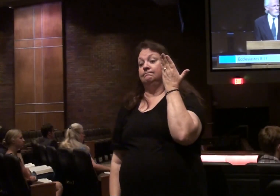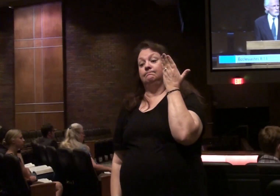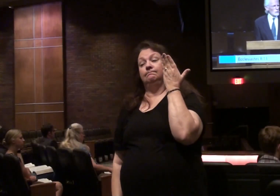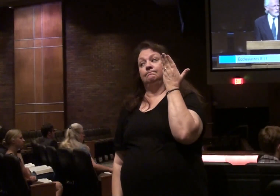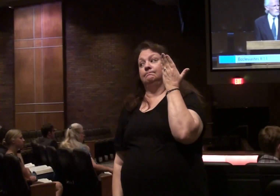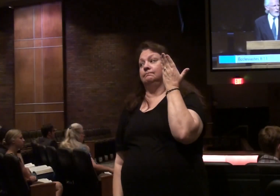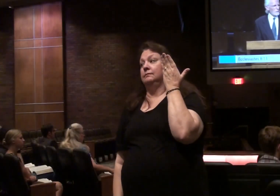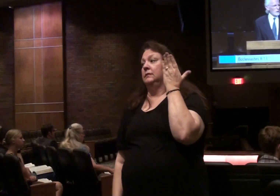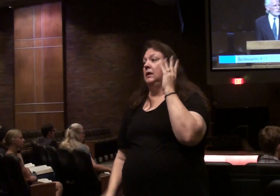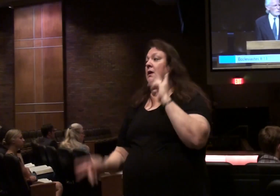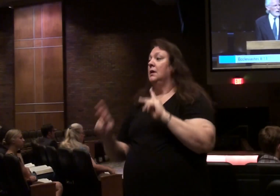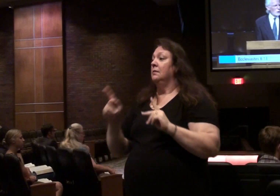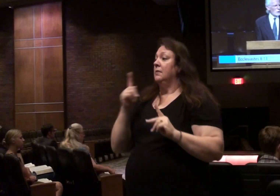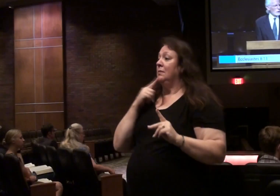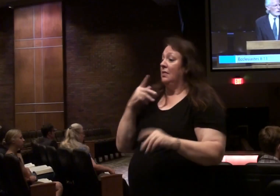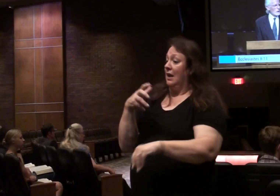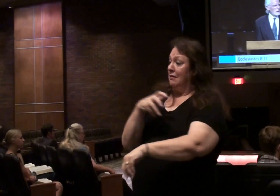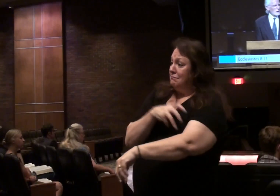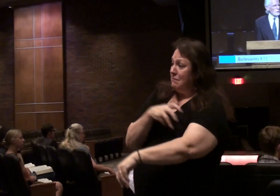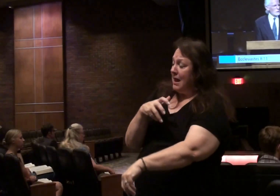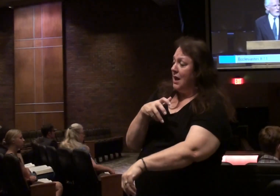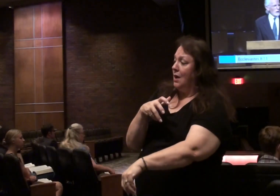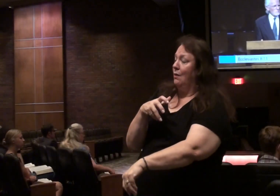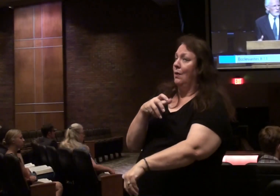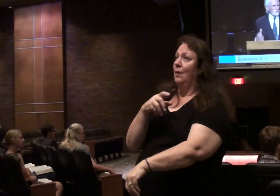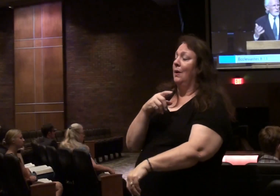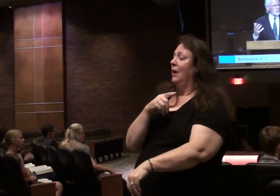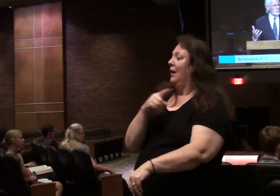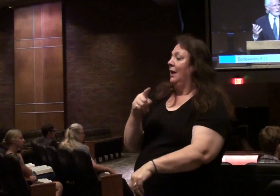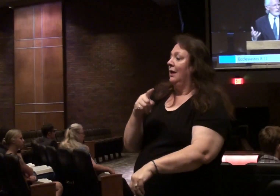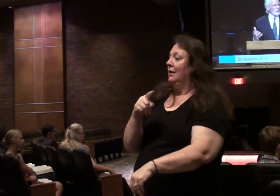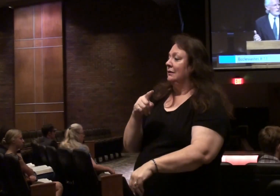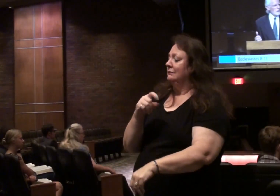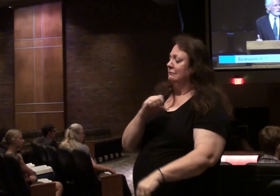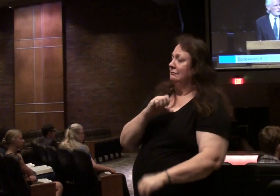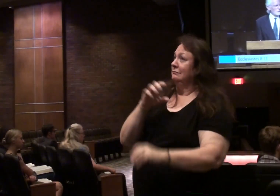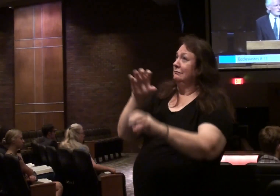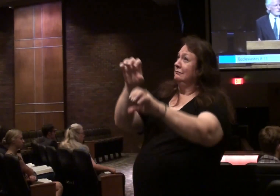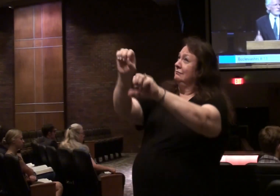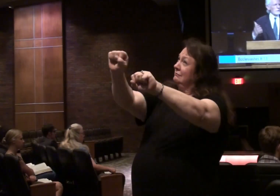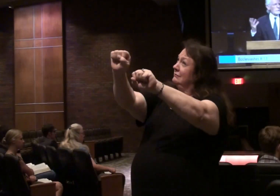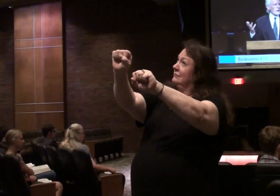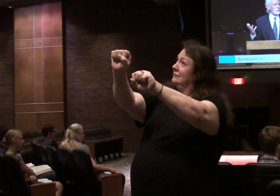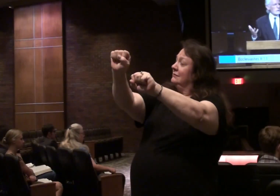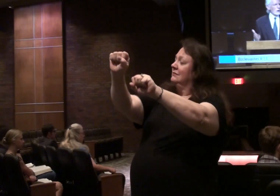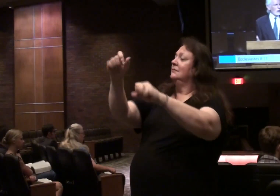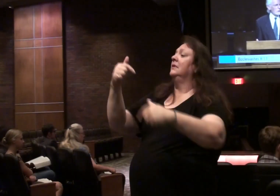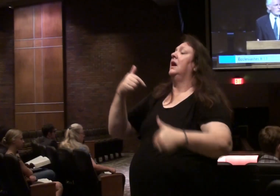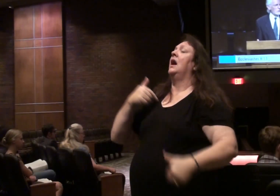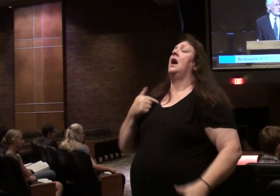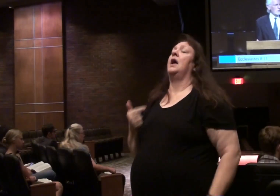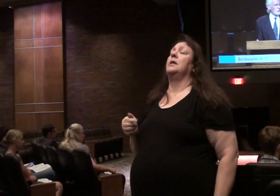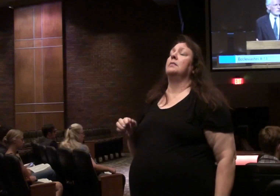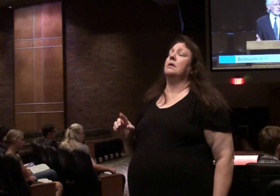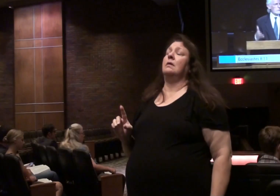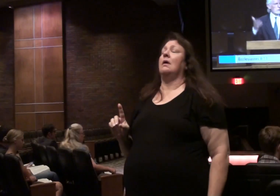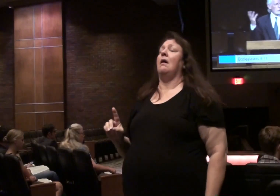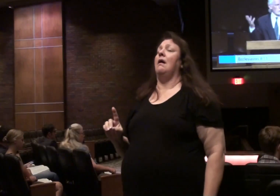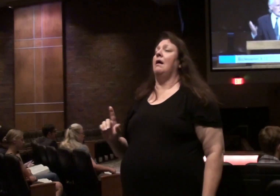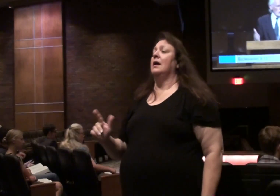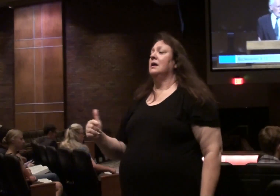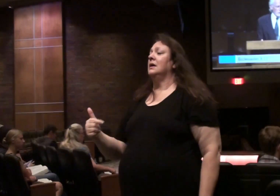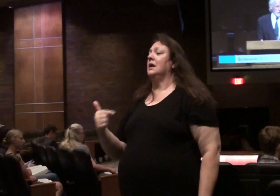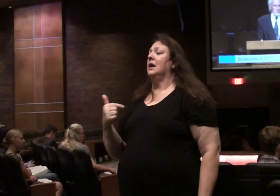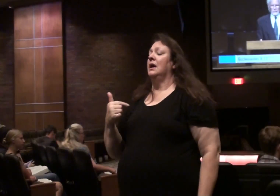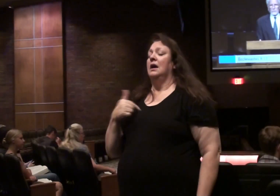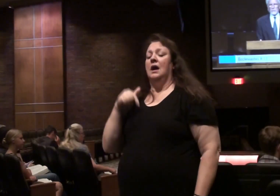Those rulers that seem to have such power could not be restrained, declared themselves gods, declared the